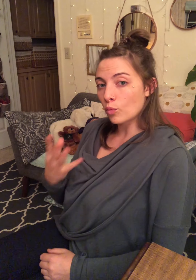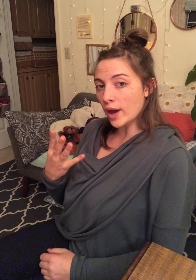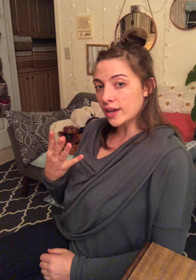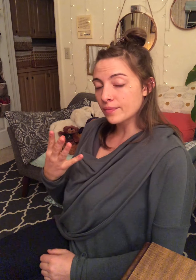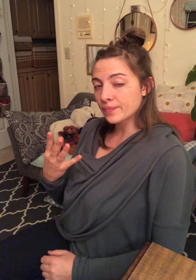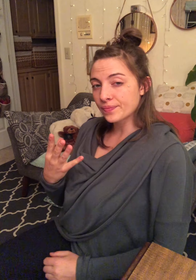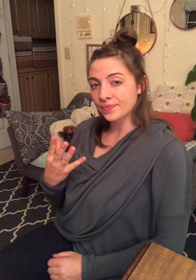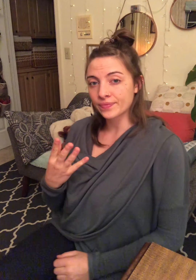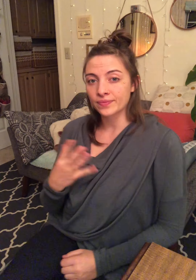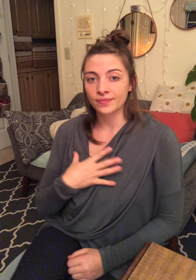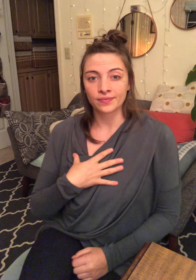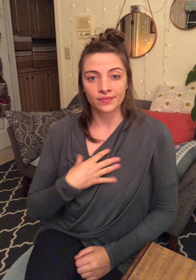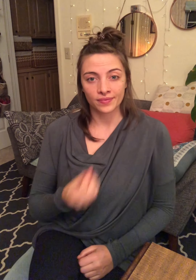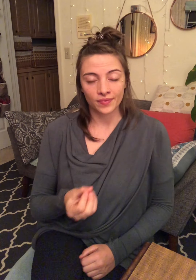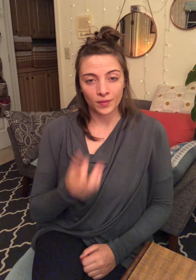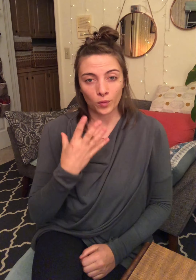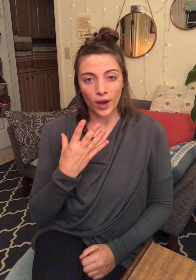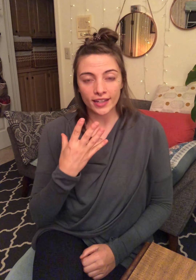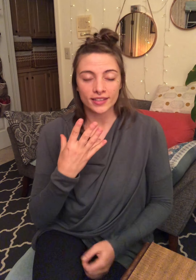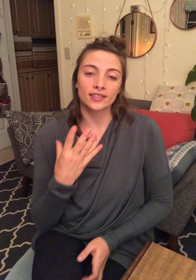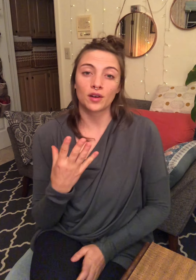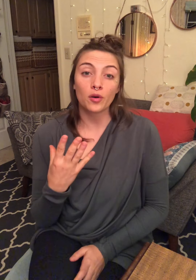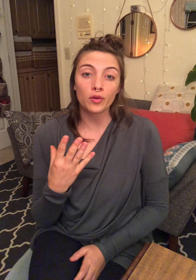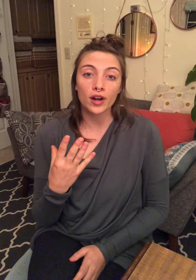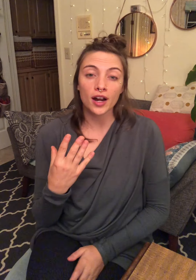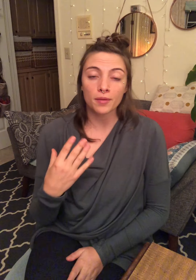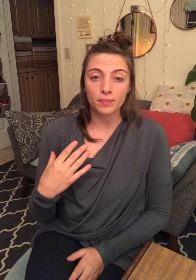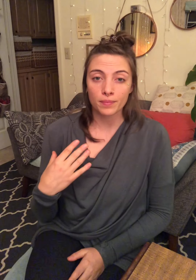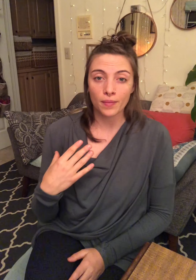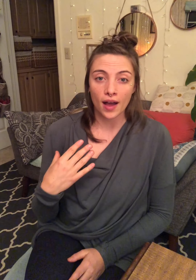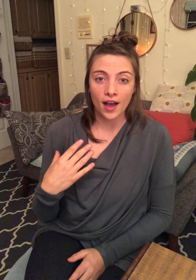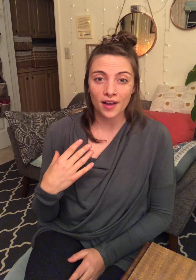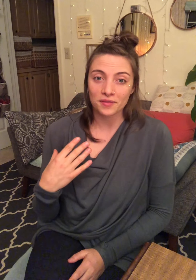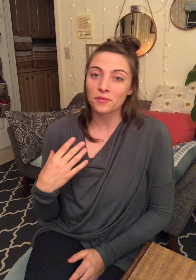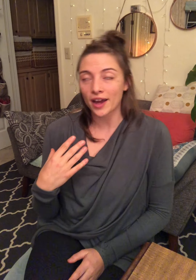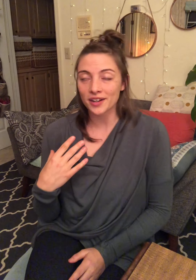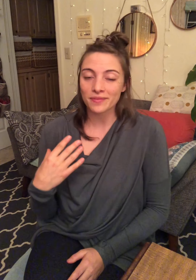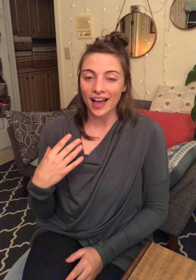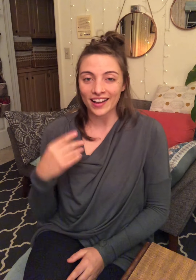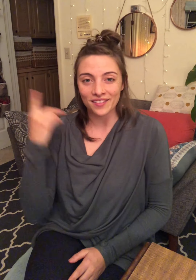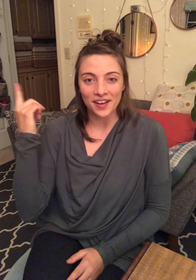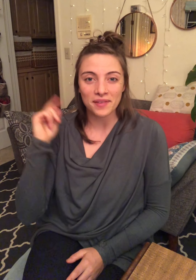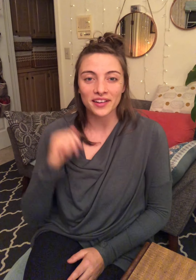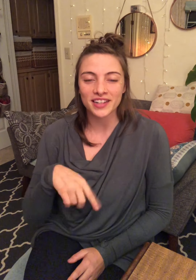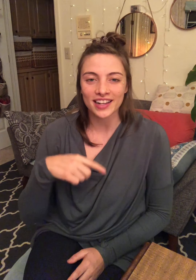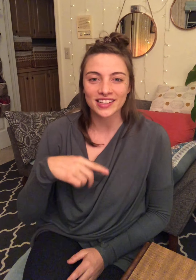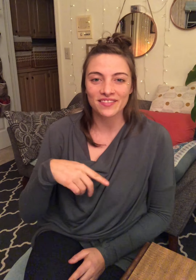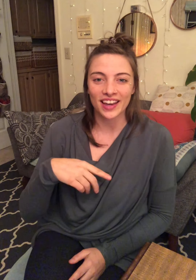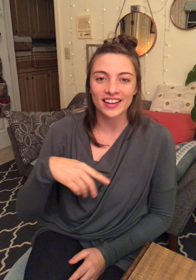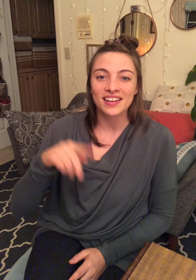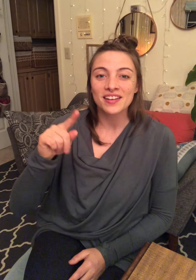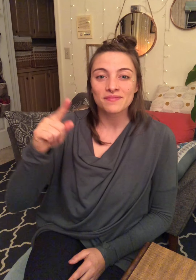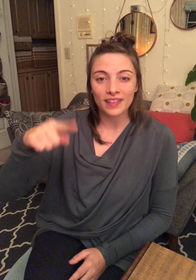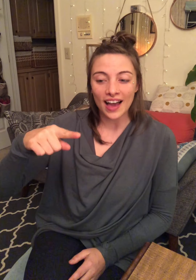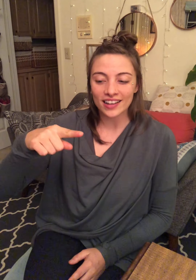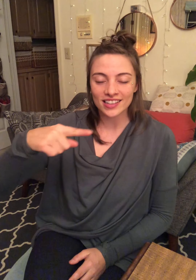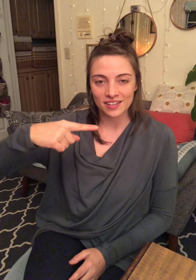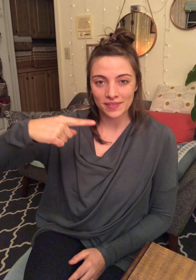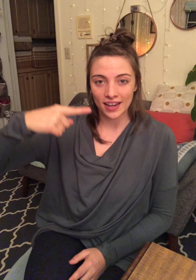White, white, or white or black. I've got Michael Jackson in my head. Black is going to be